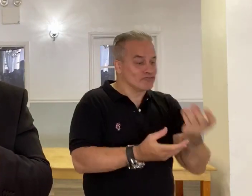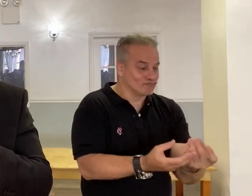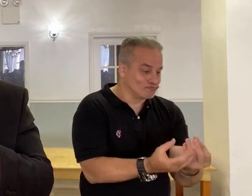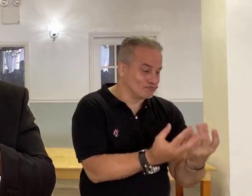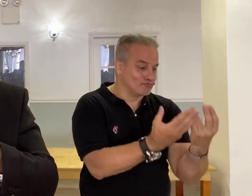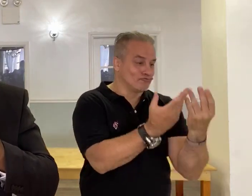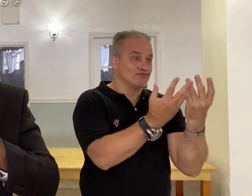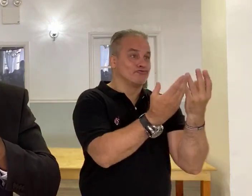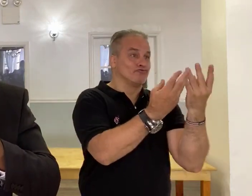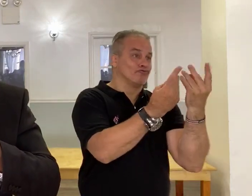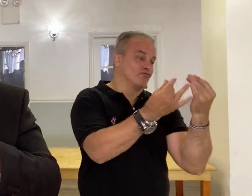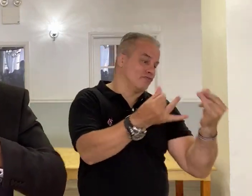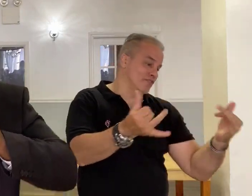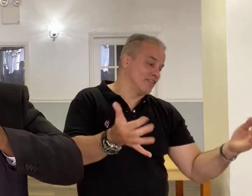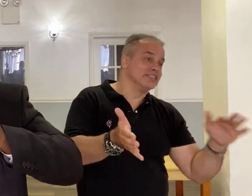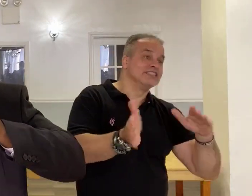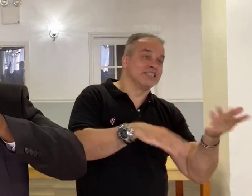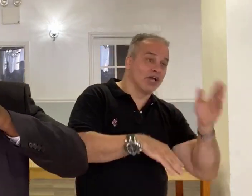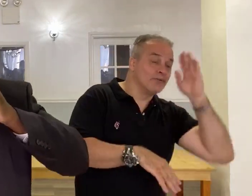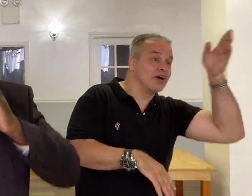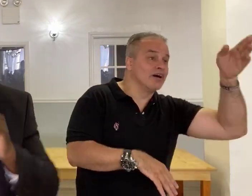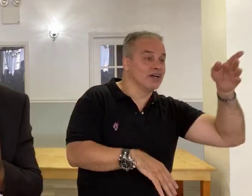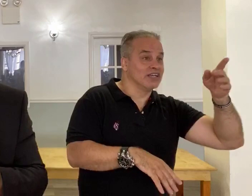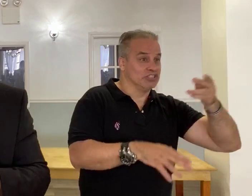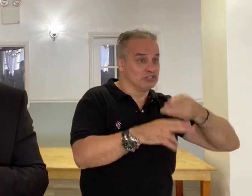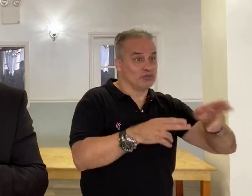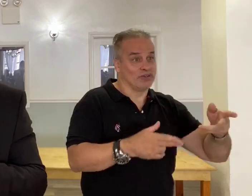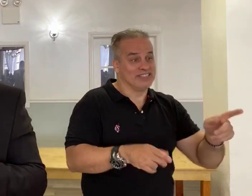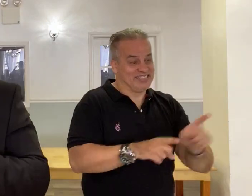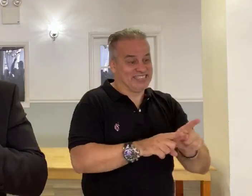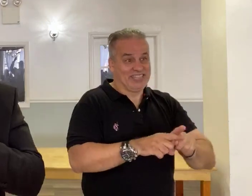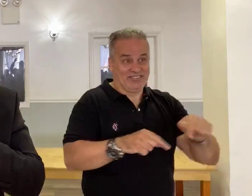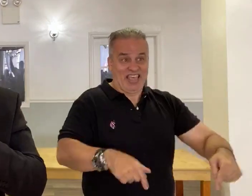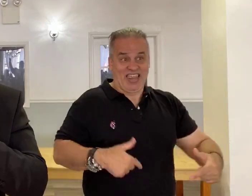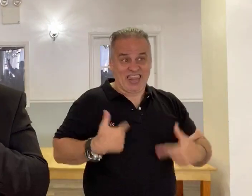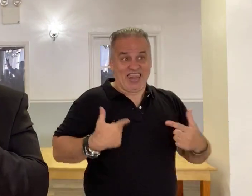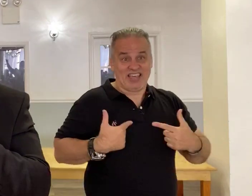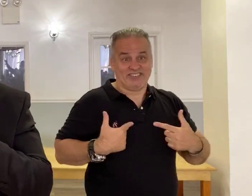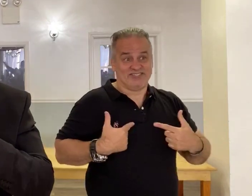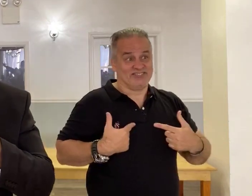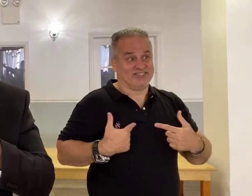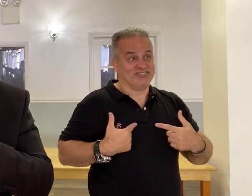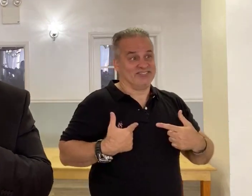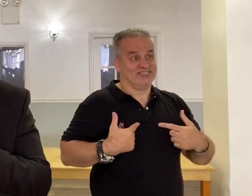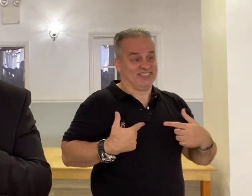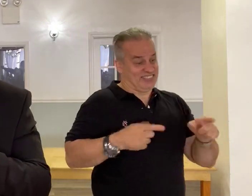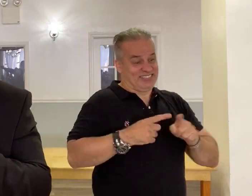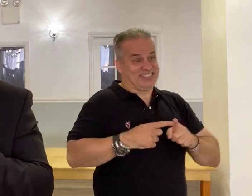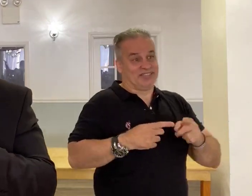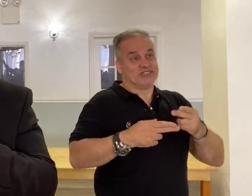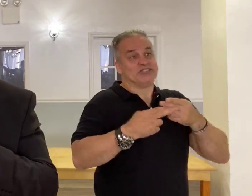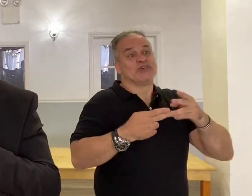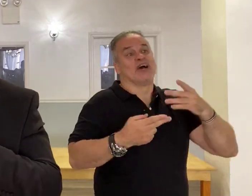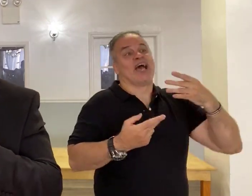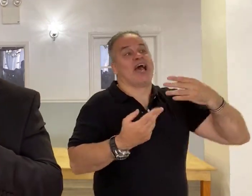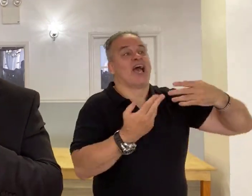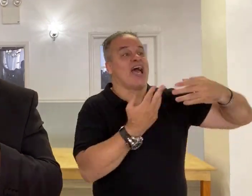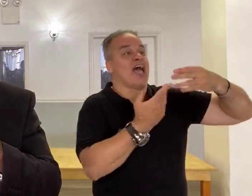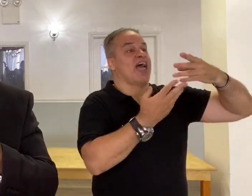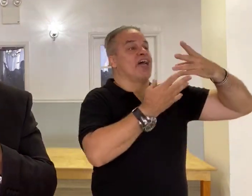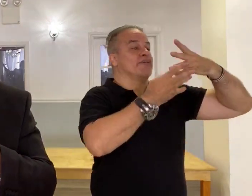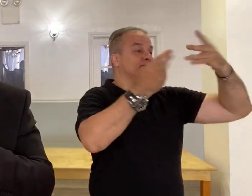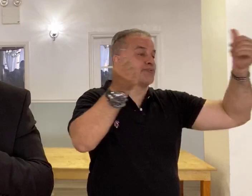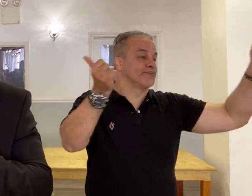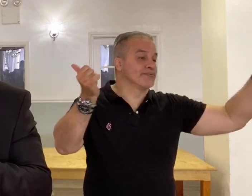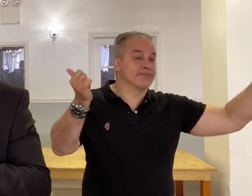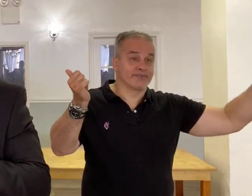is your life? It's a statue that endures through the generations. No, it's a vapor that appeareth for a little time and then vanisheth away.